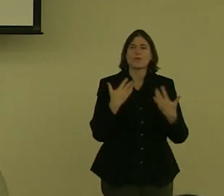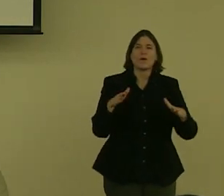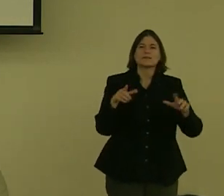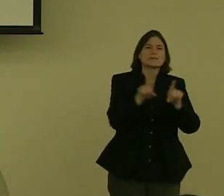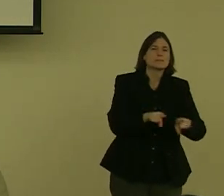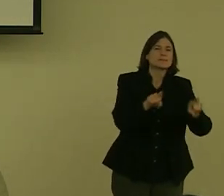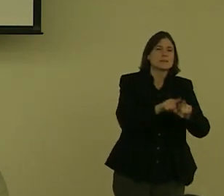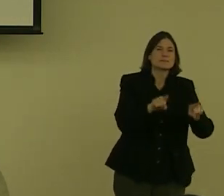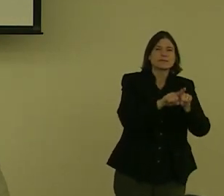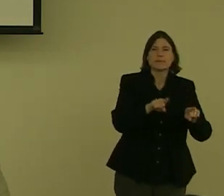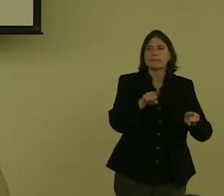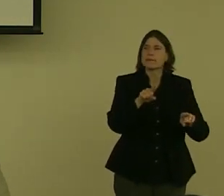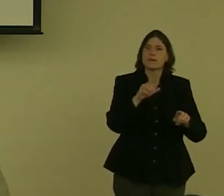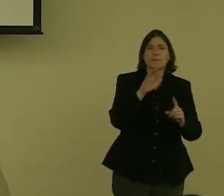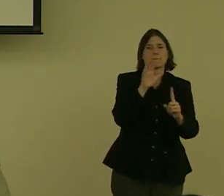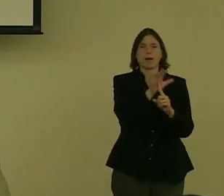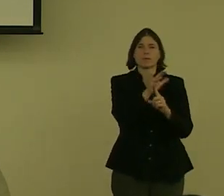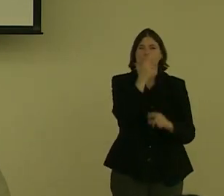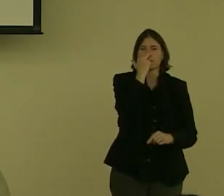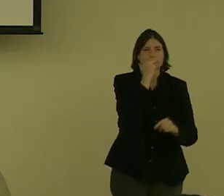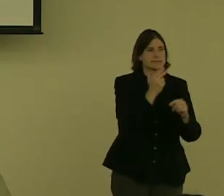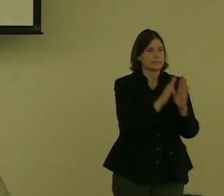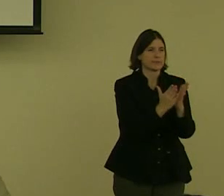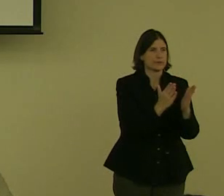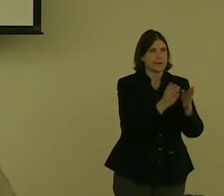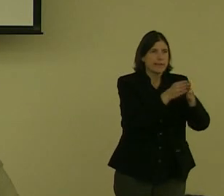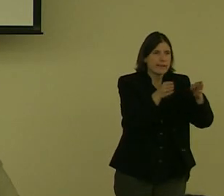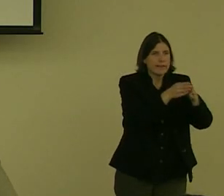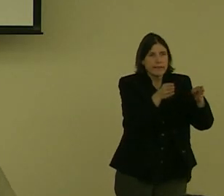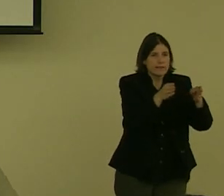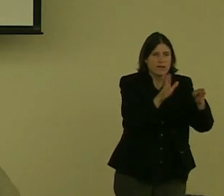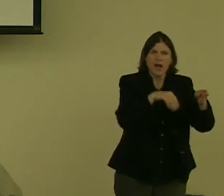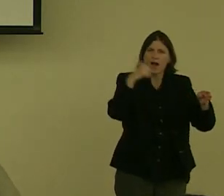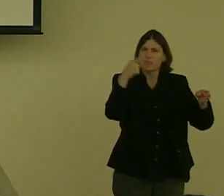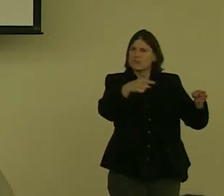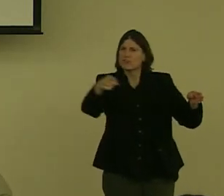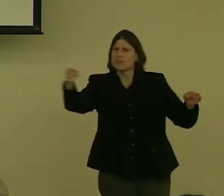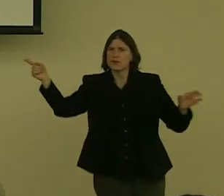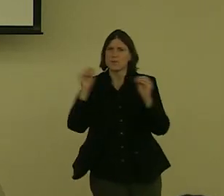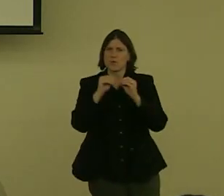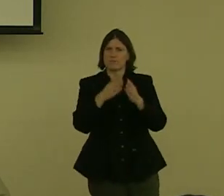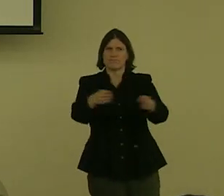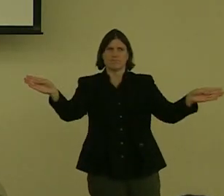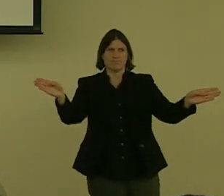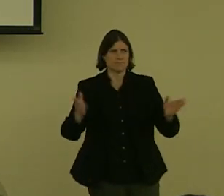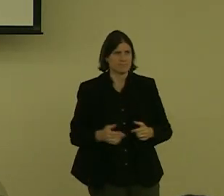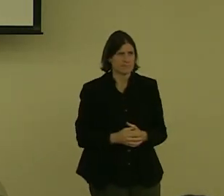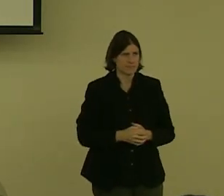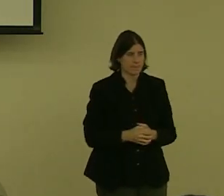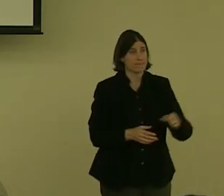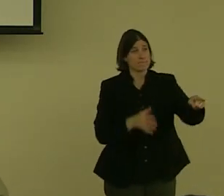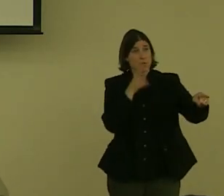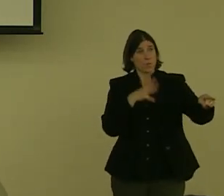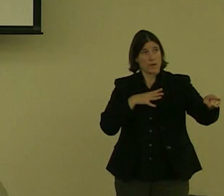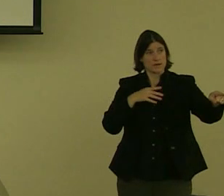worry, it's only going to get better. We know the question up front here. Yeah, I was just wondering if part of the issue is the word